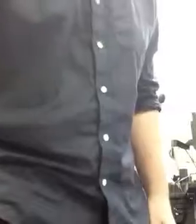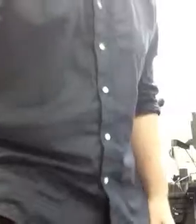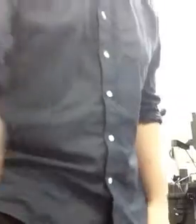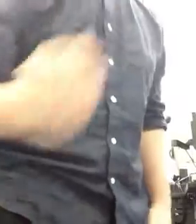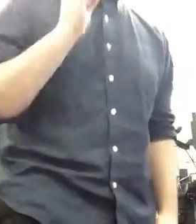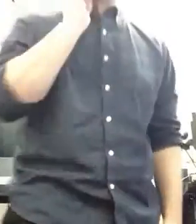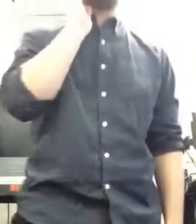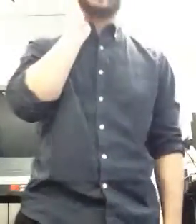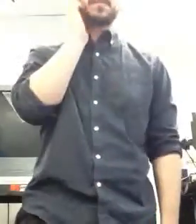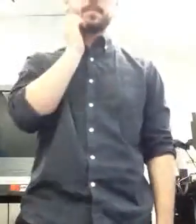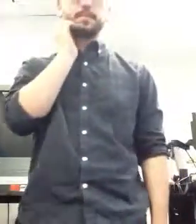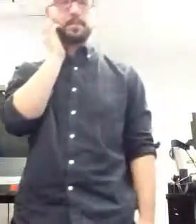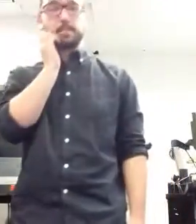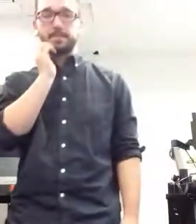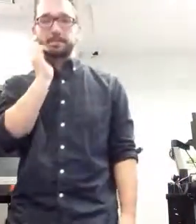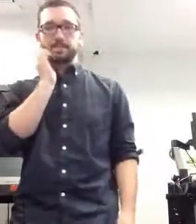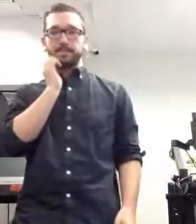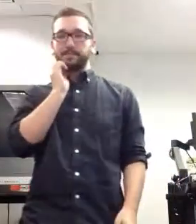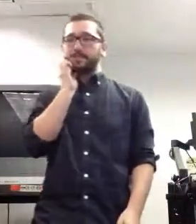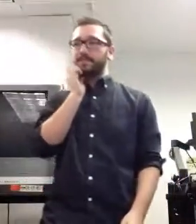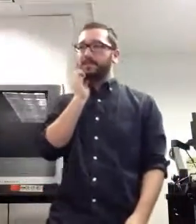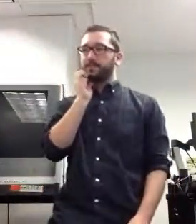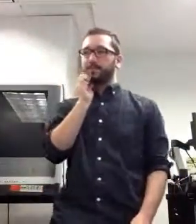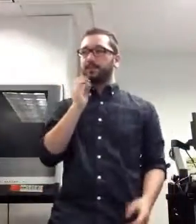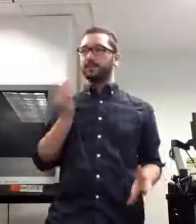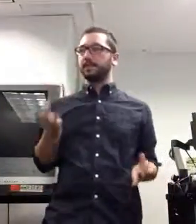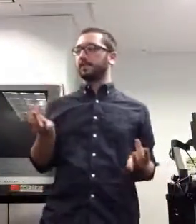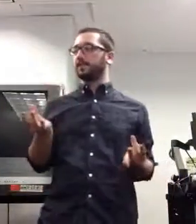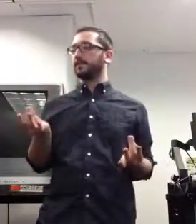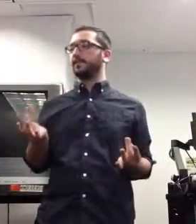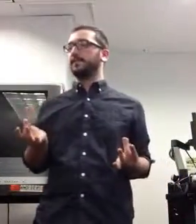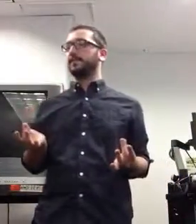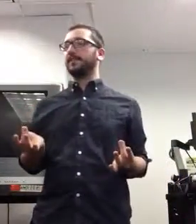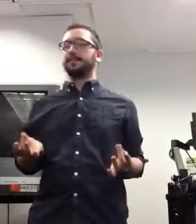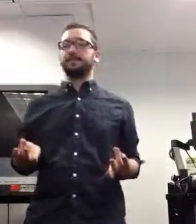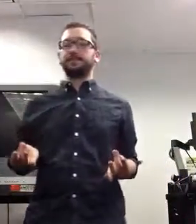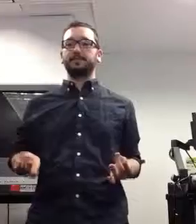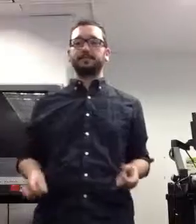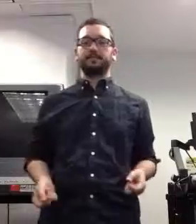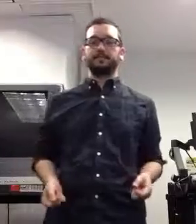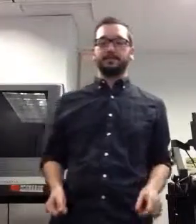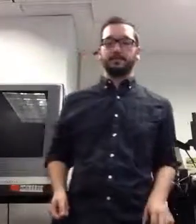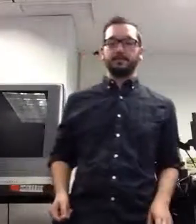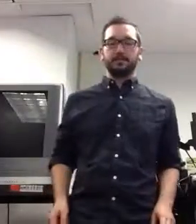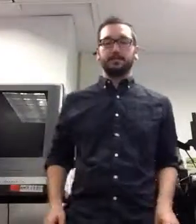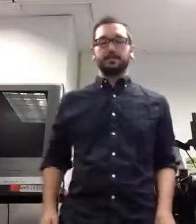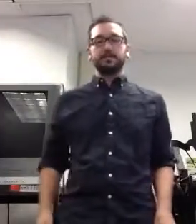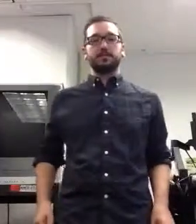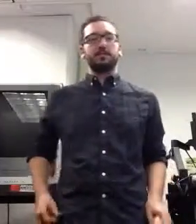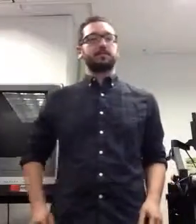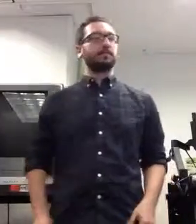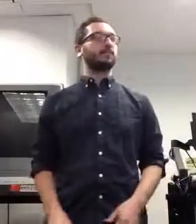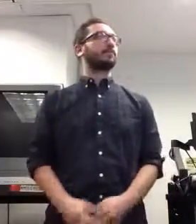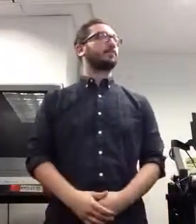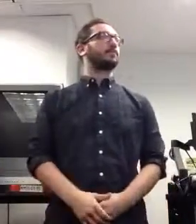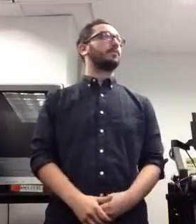for some, but not all. So just see what they do, and I'll show them to you after. Here we go. I hope